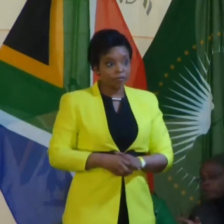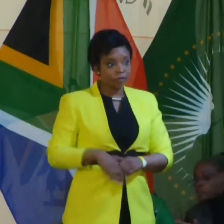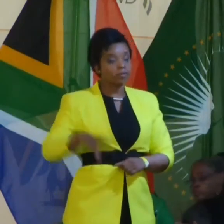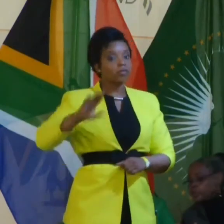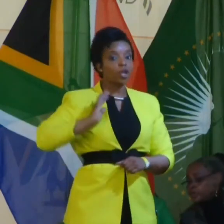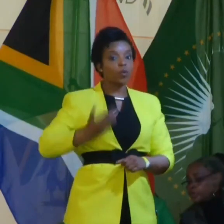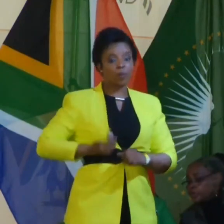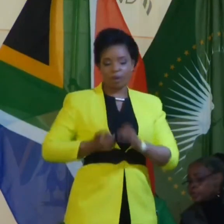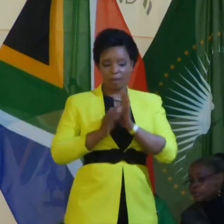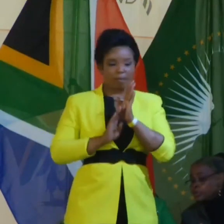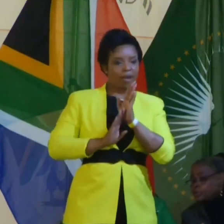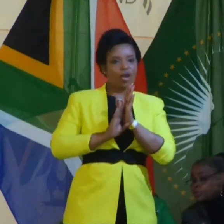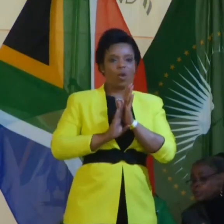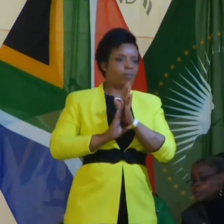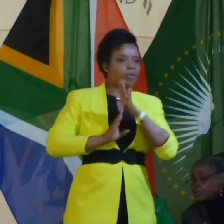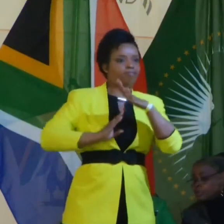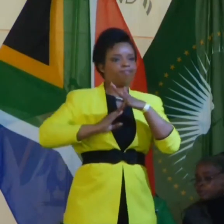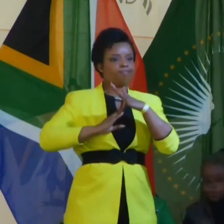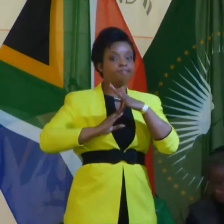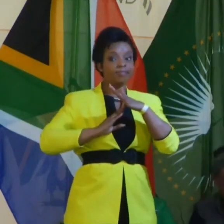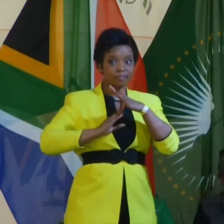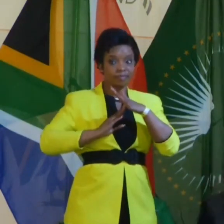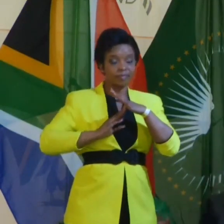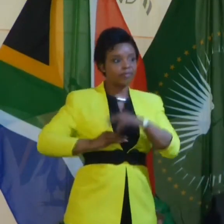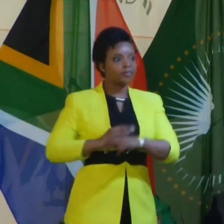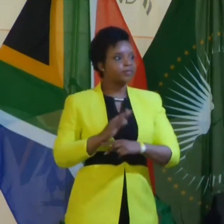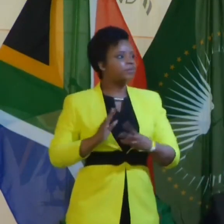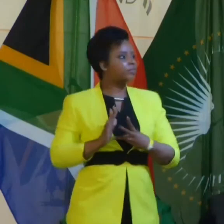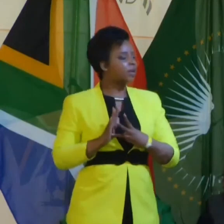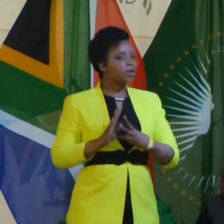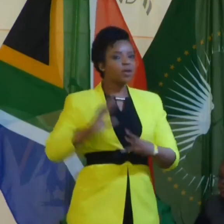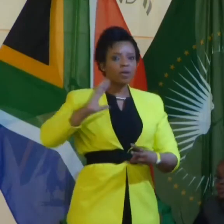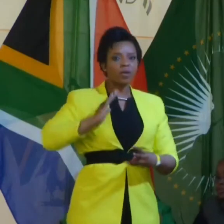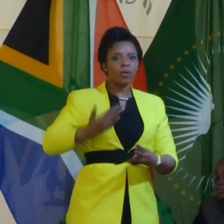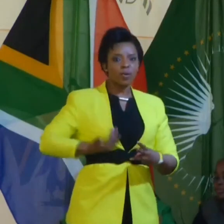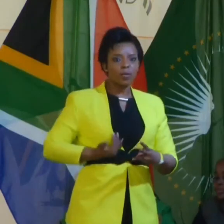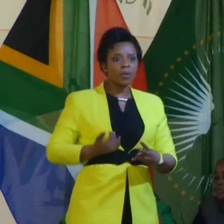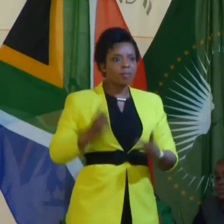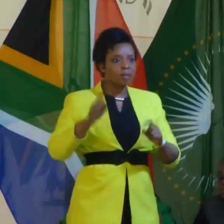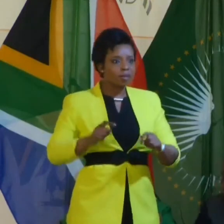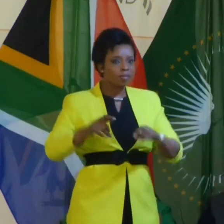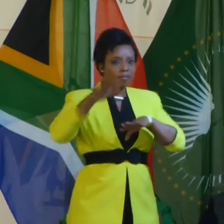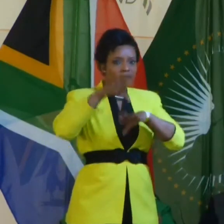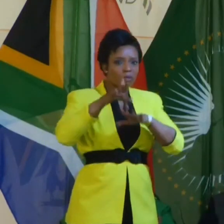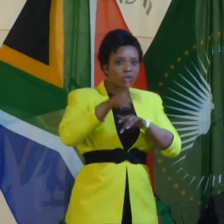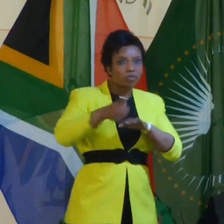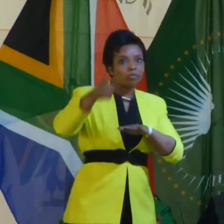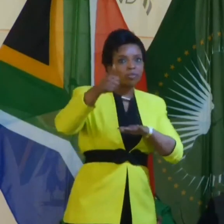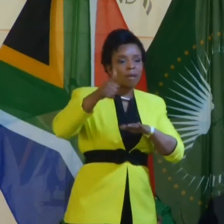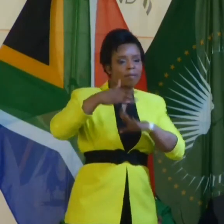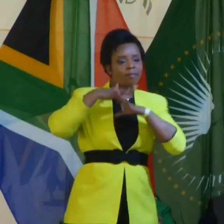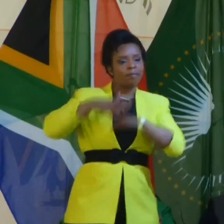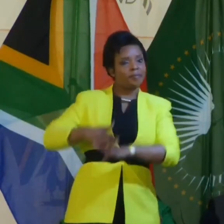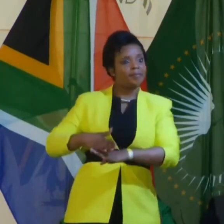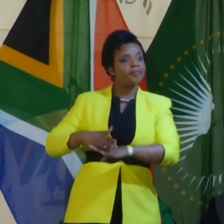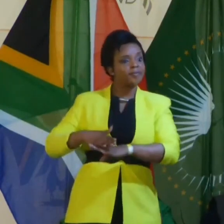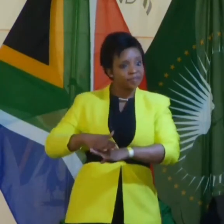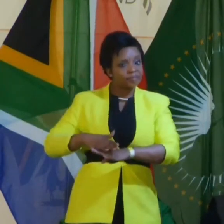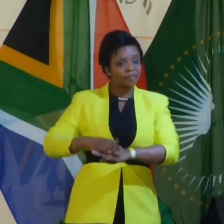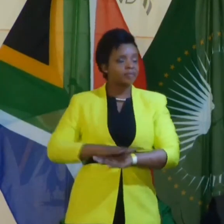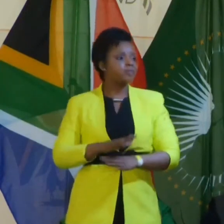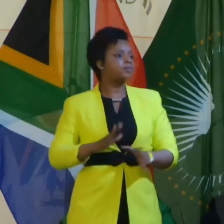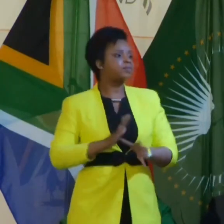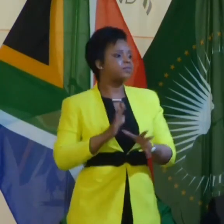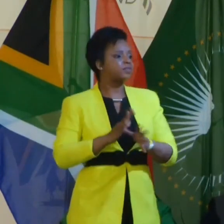growing, if you dare stop our women from occupying strategic positions, if you dare harm